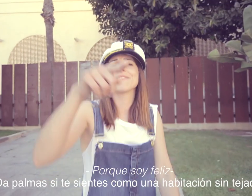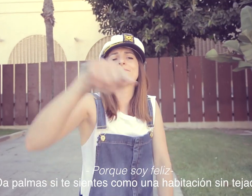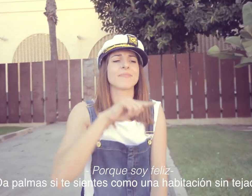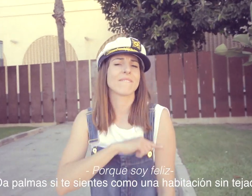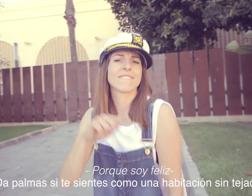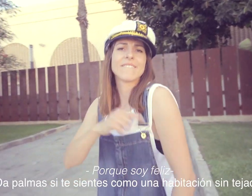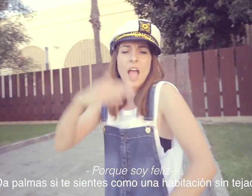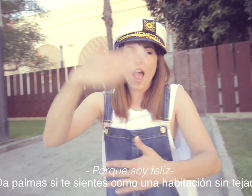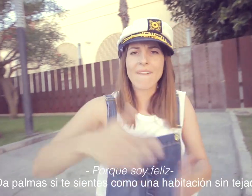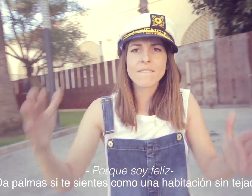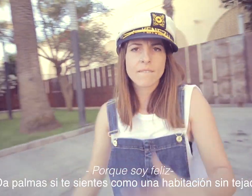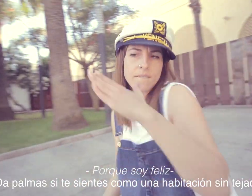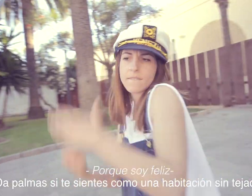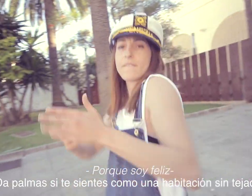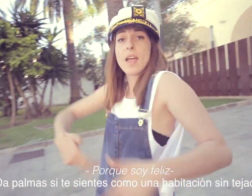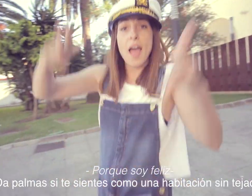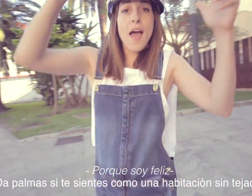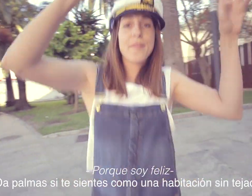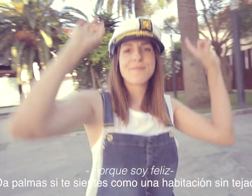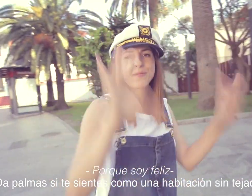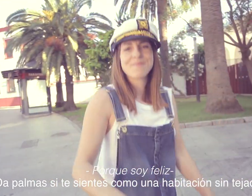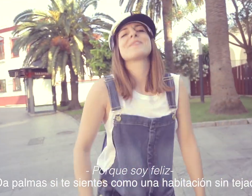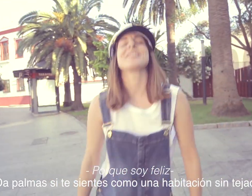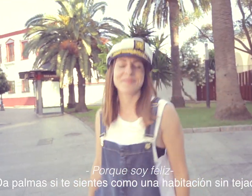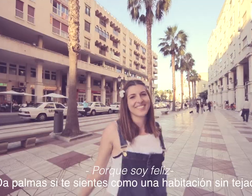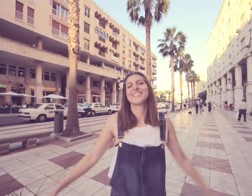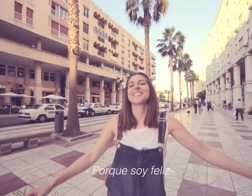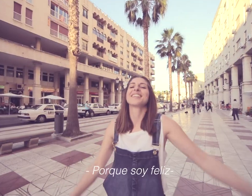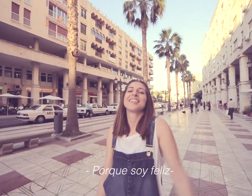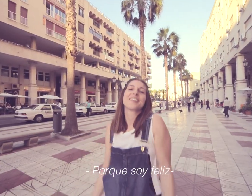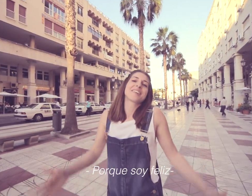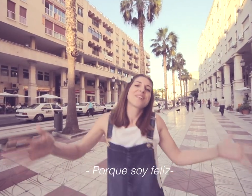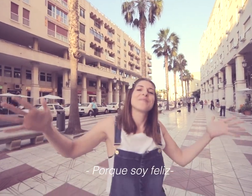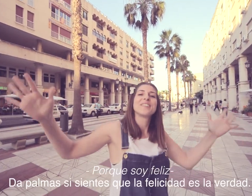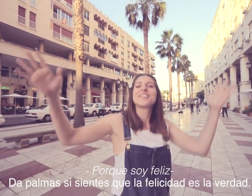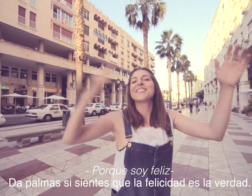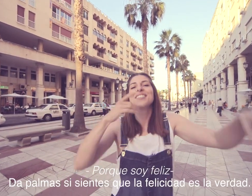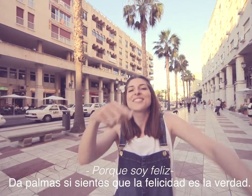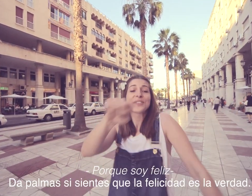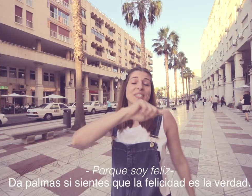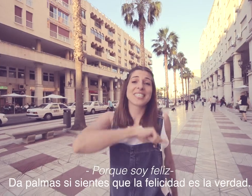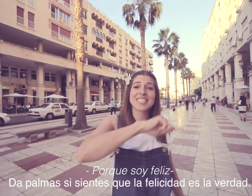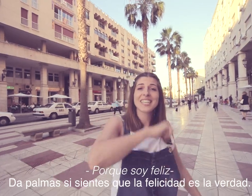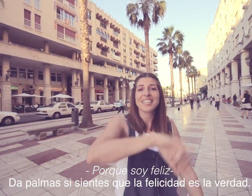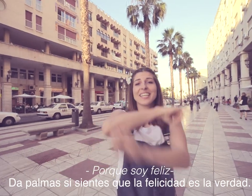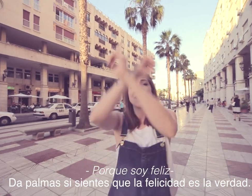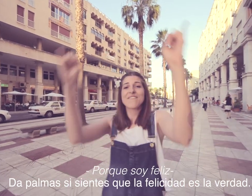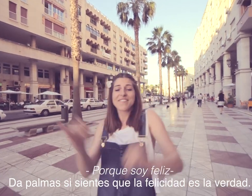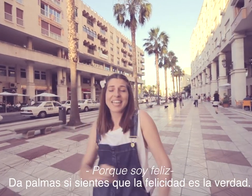if you feel like a room without a roof Because I'm happy Clap along if you feel like